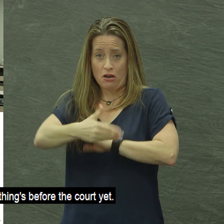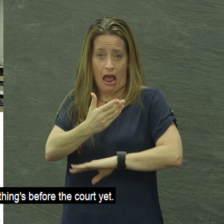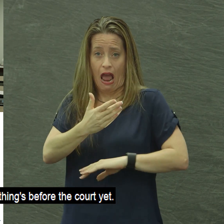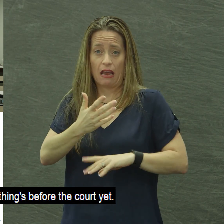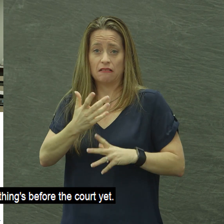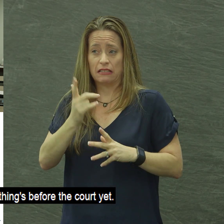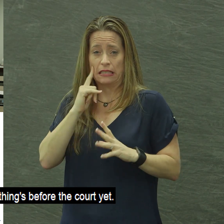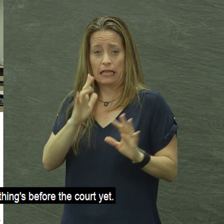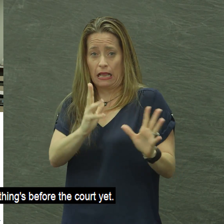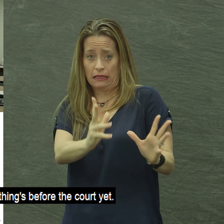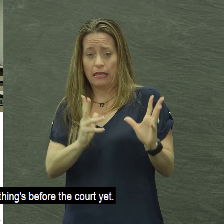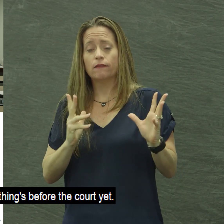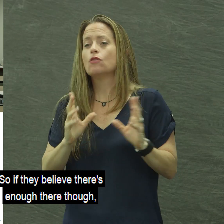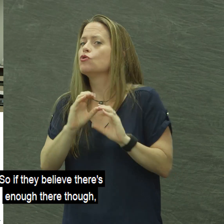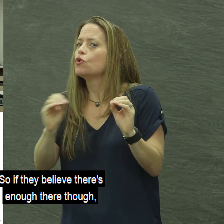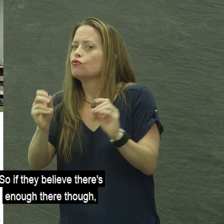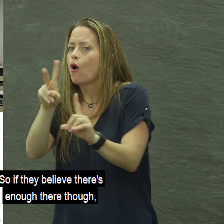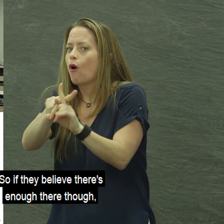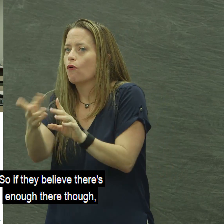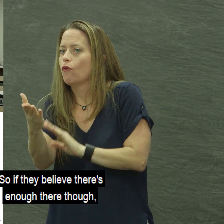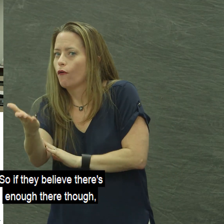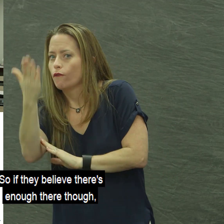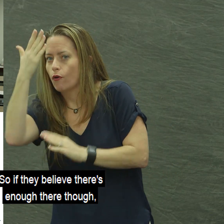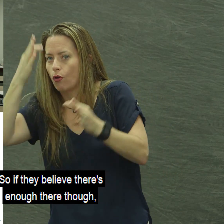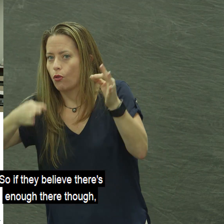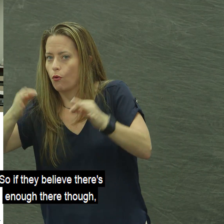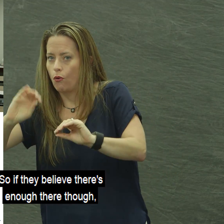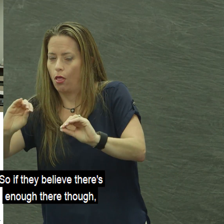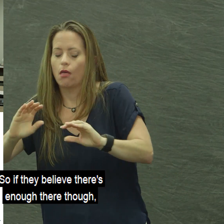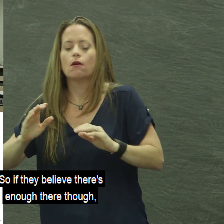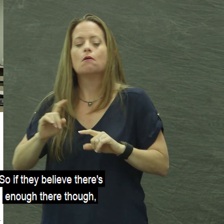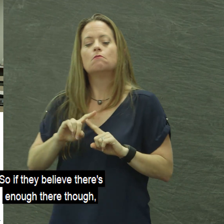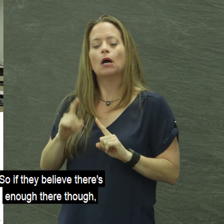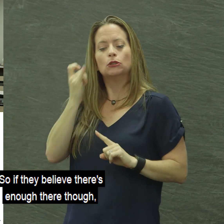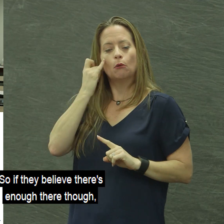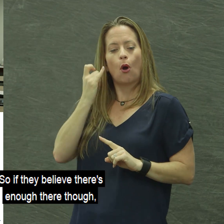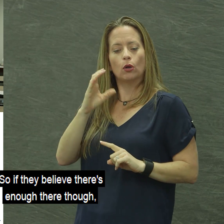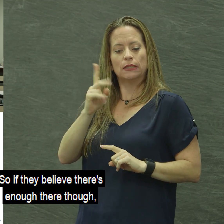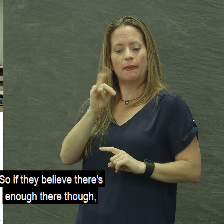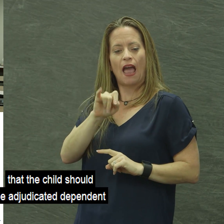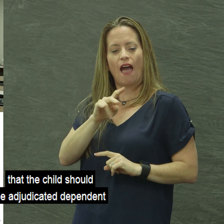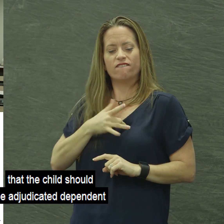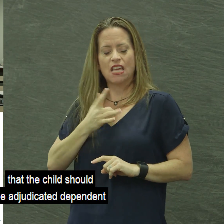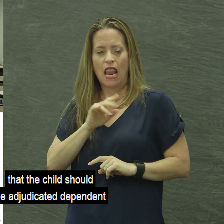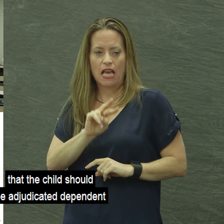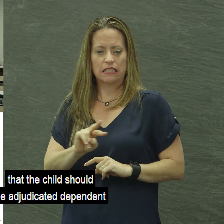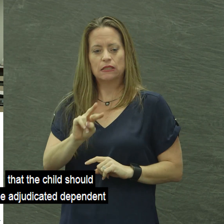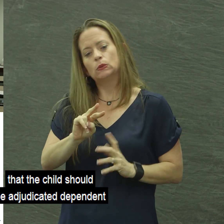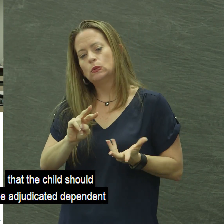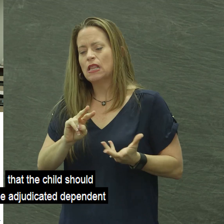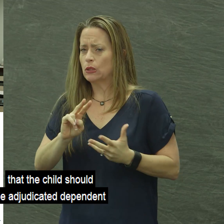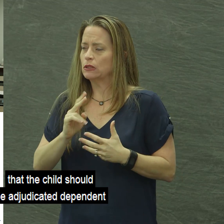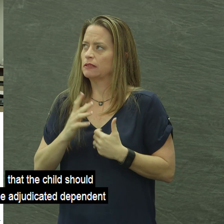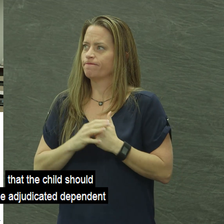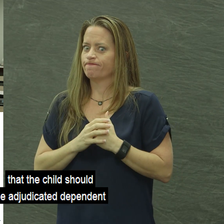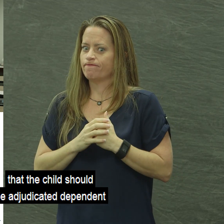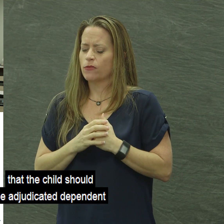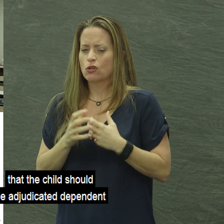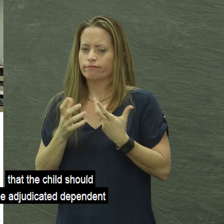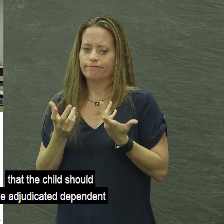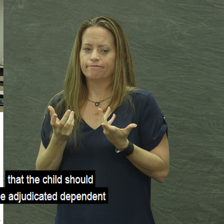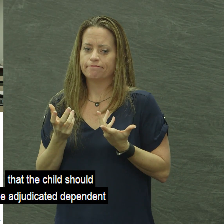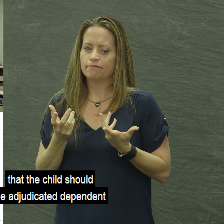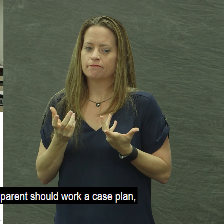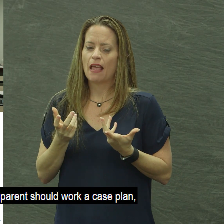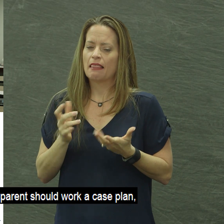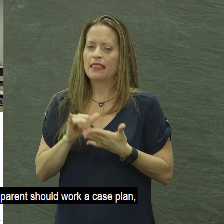before the court yet. So if they believe there's enough there, though, that the child should be